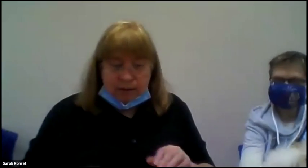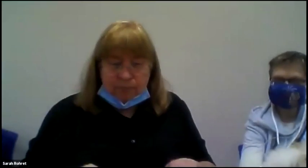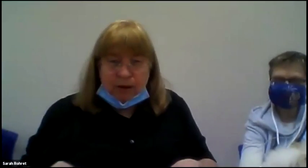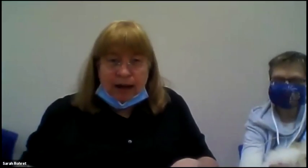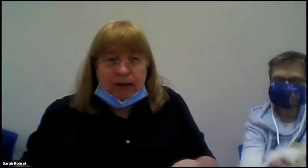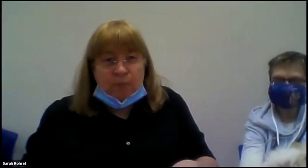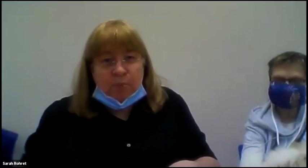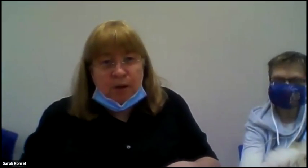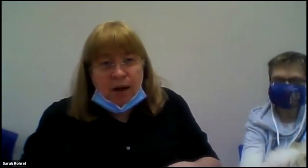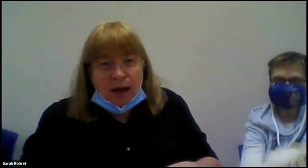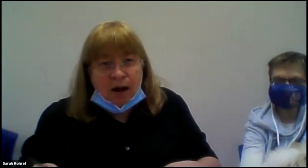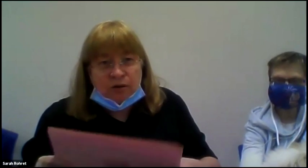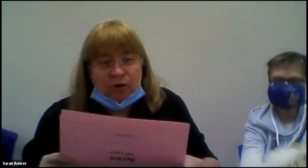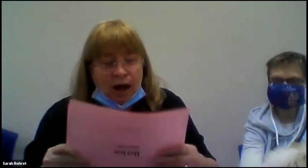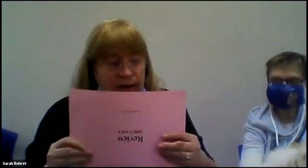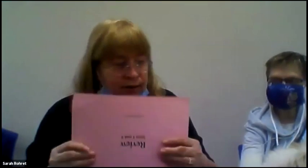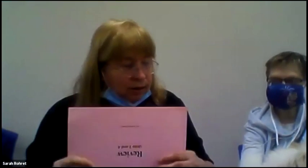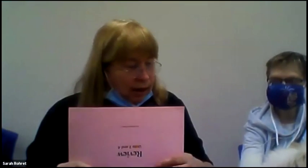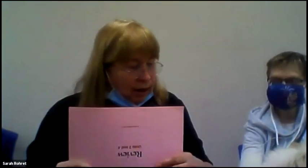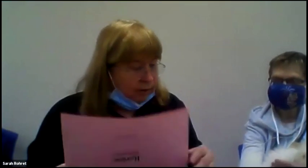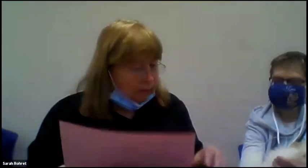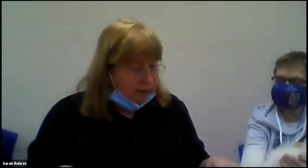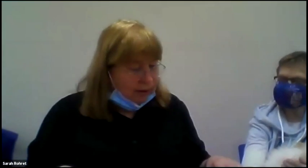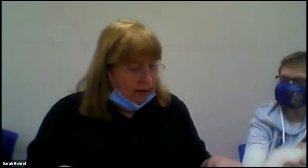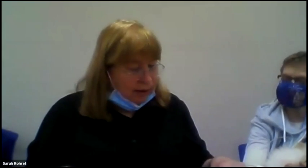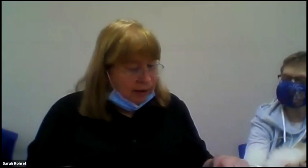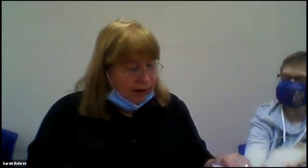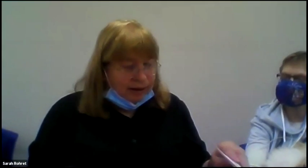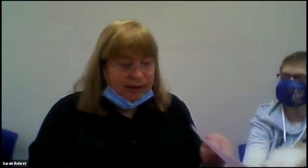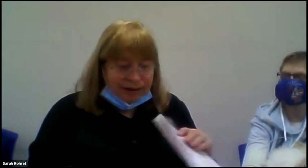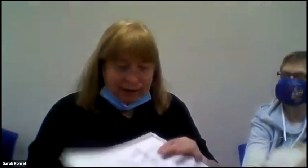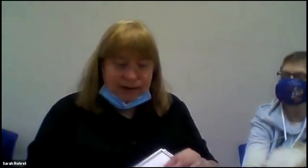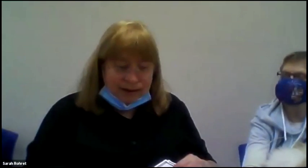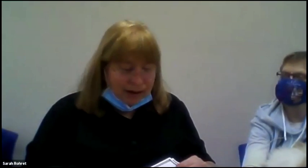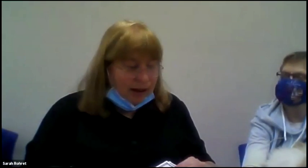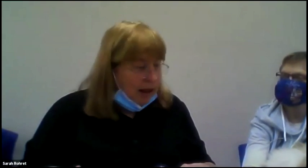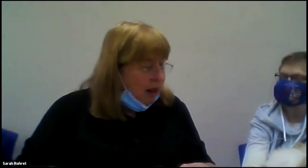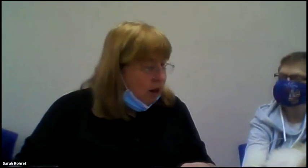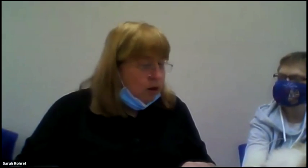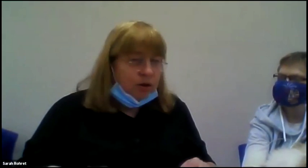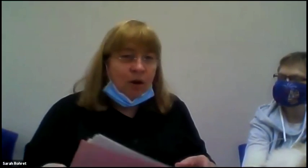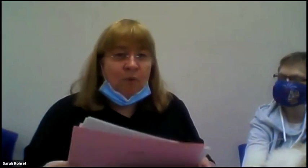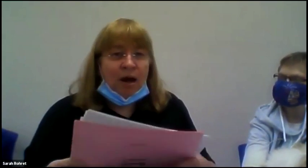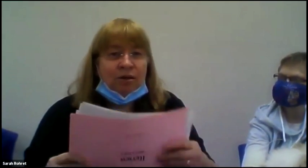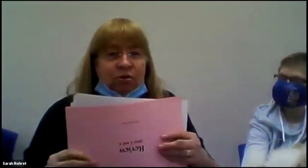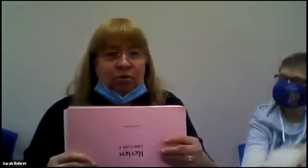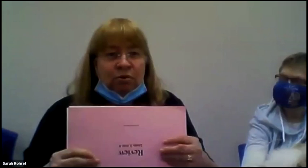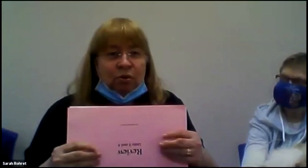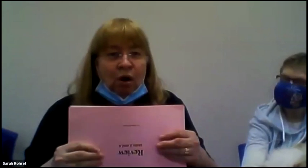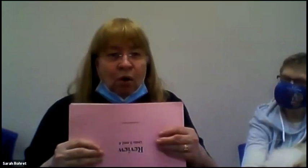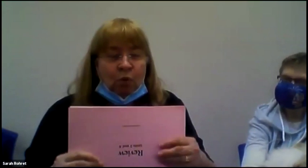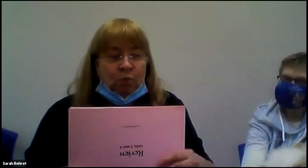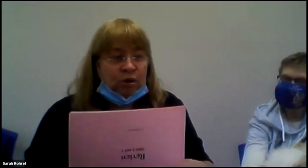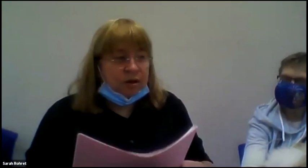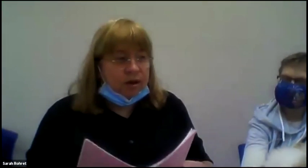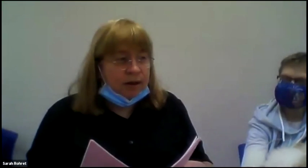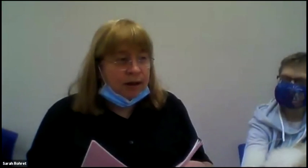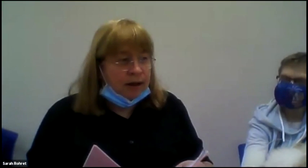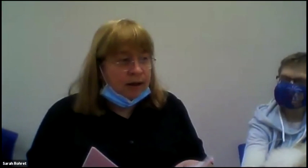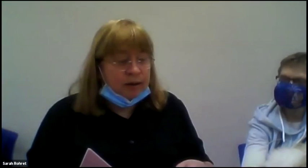but I put a lot on you guys. I went through a lot of my things. book, yes. So I want you to homework this